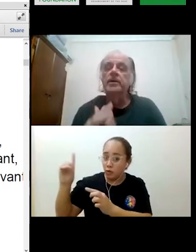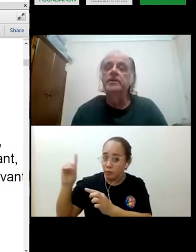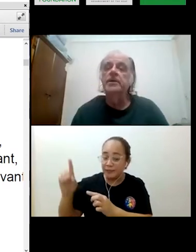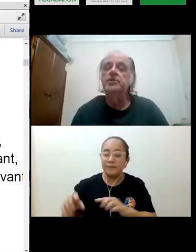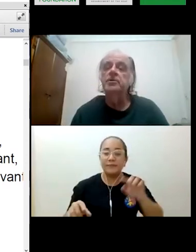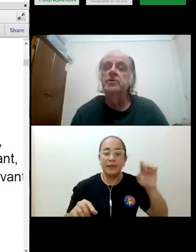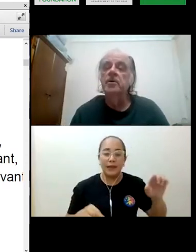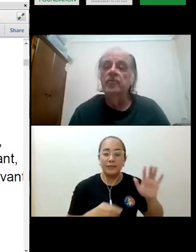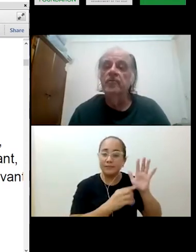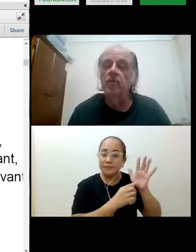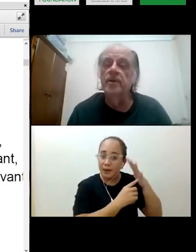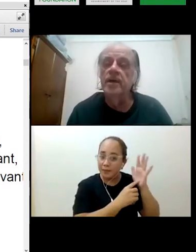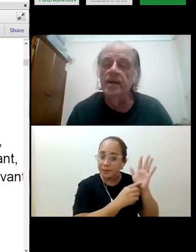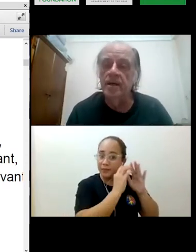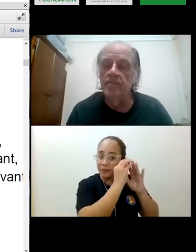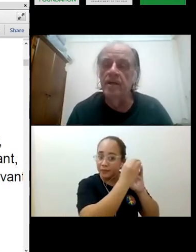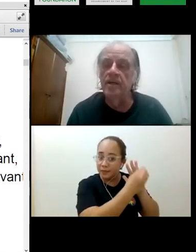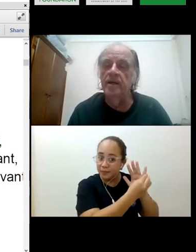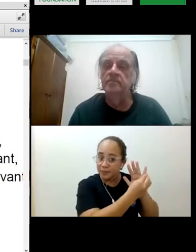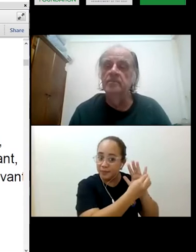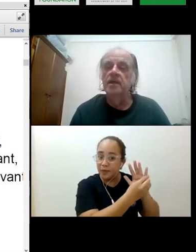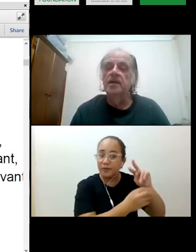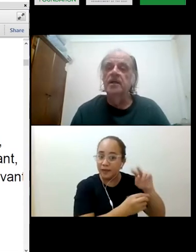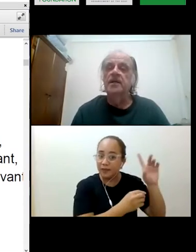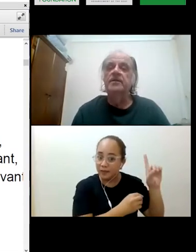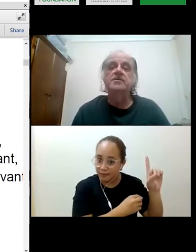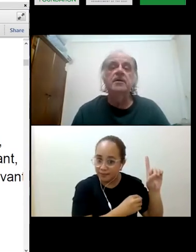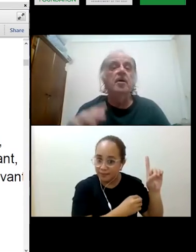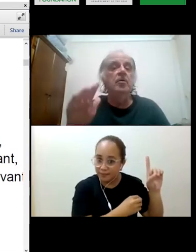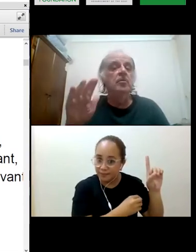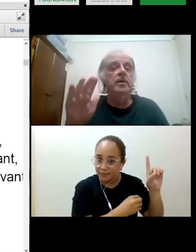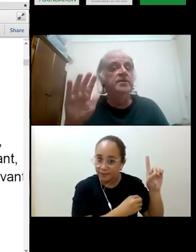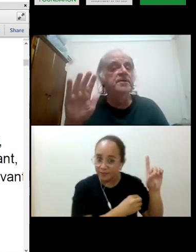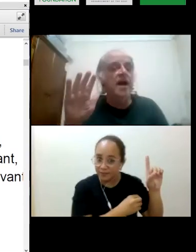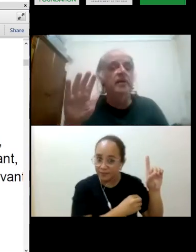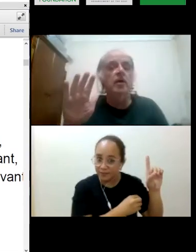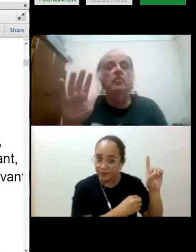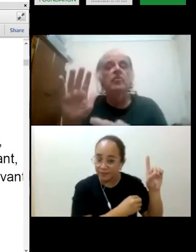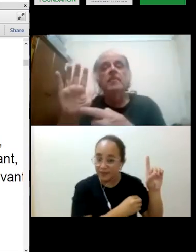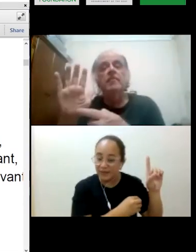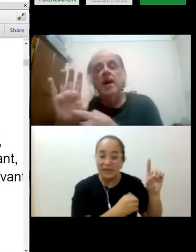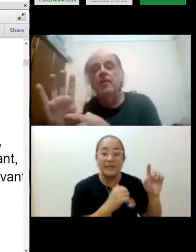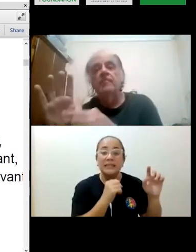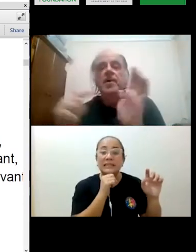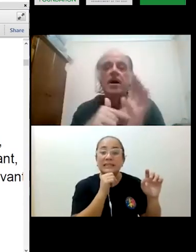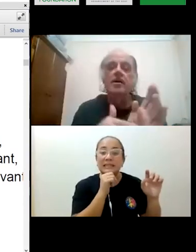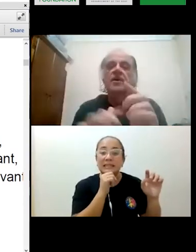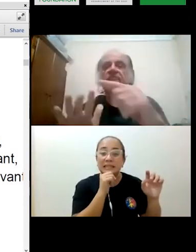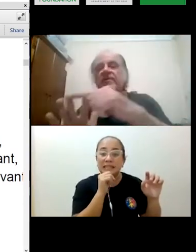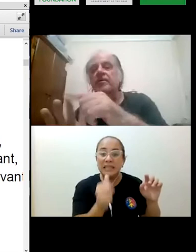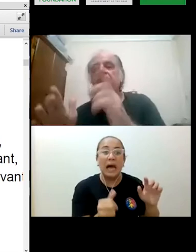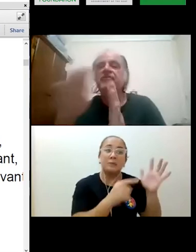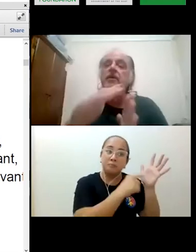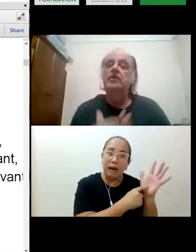finger orientation for the non-dominant hand. It does not go palm,